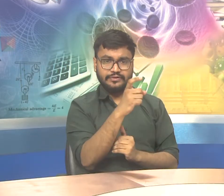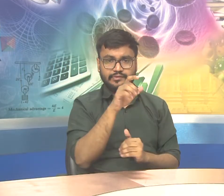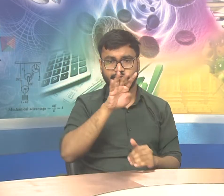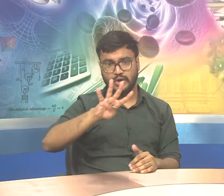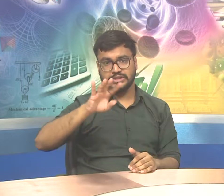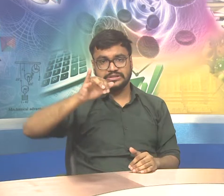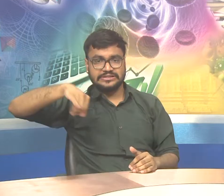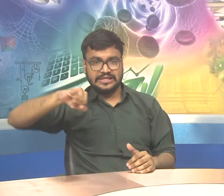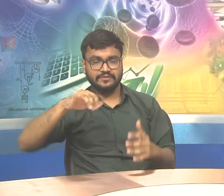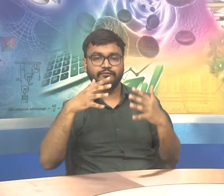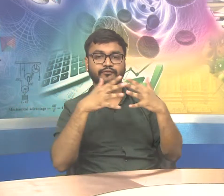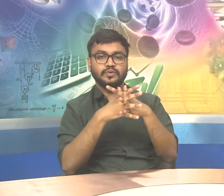and 1 horsepower